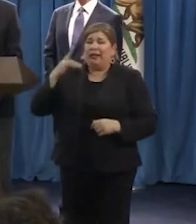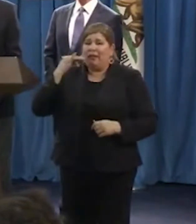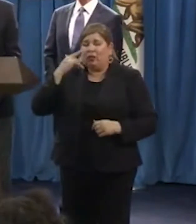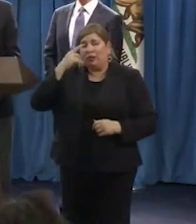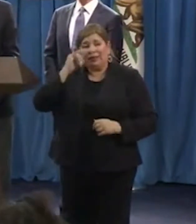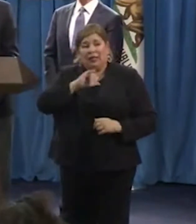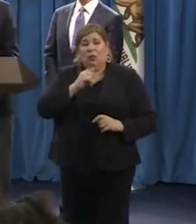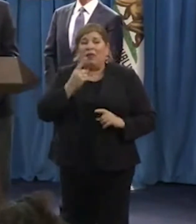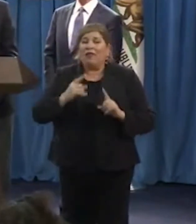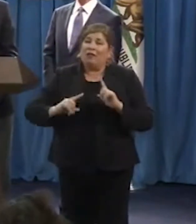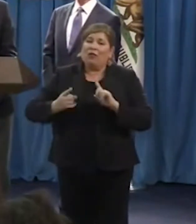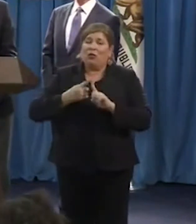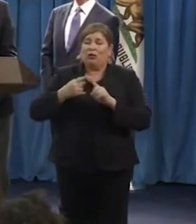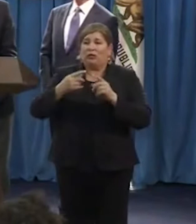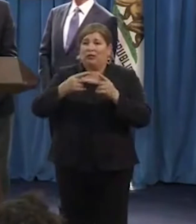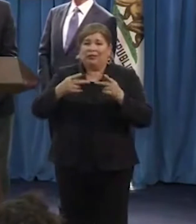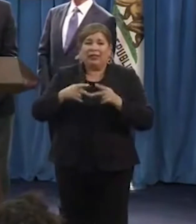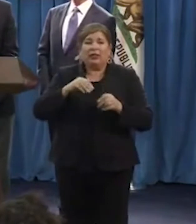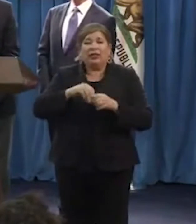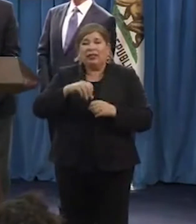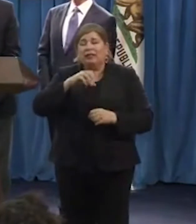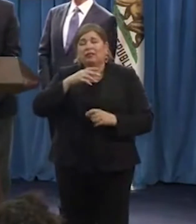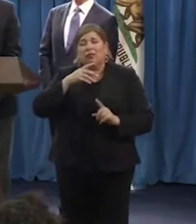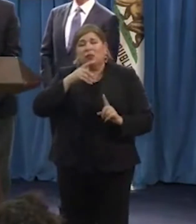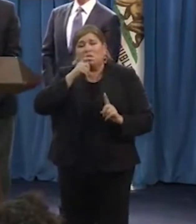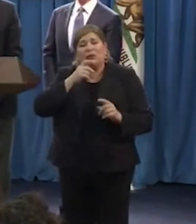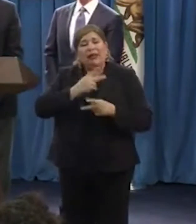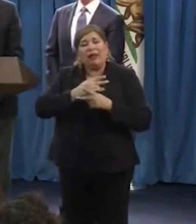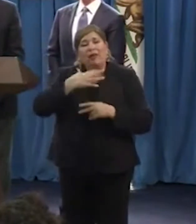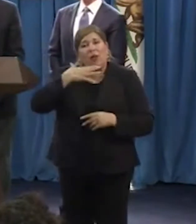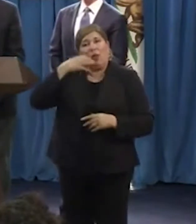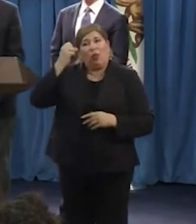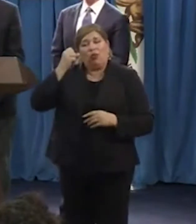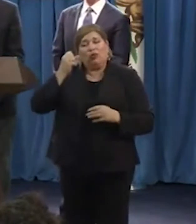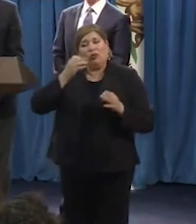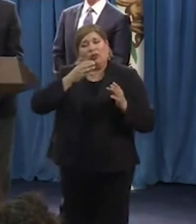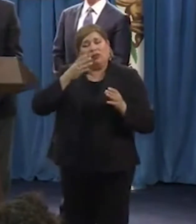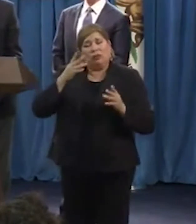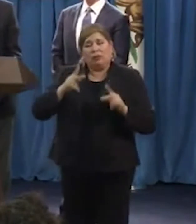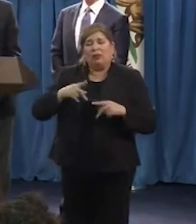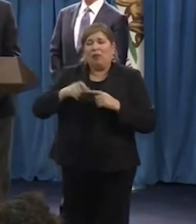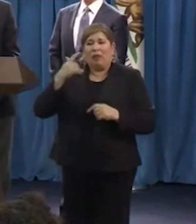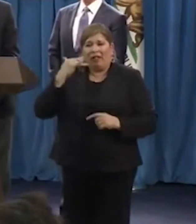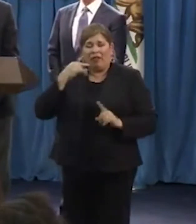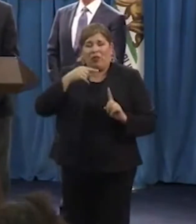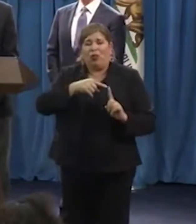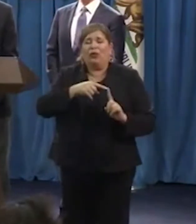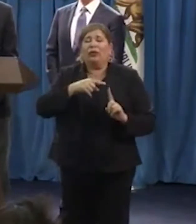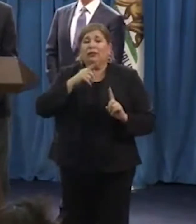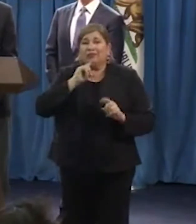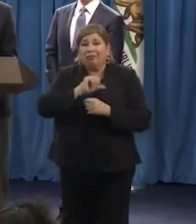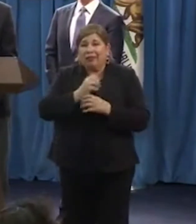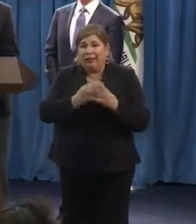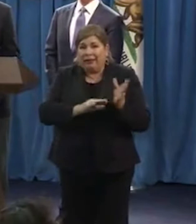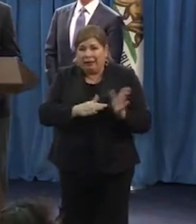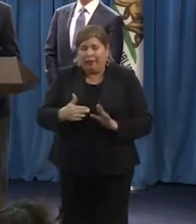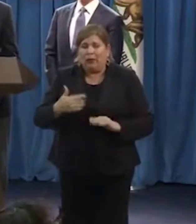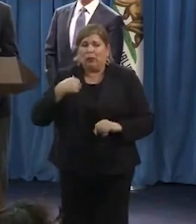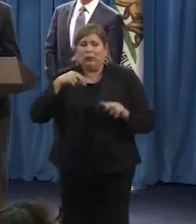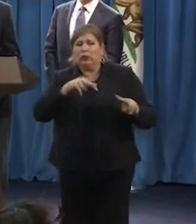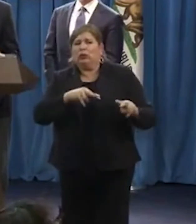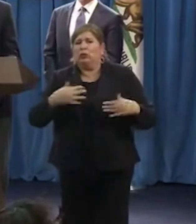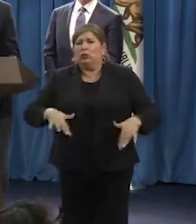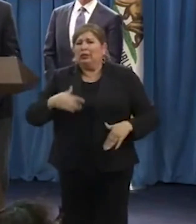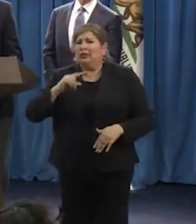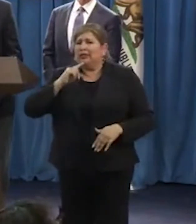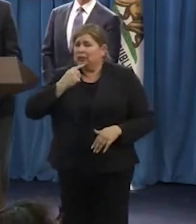of older Californians with a case and, in fact, a death. that we are taking it very seriously to make sure that we